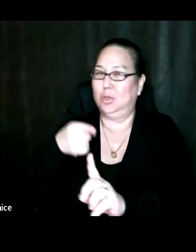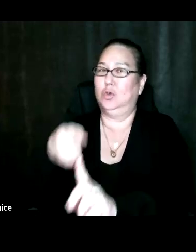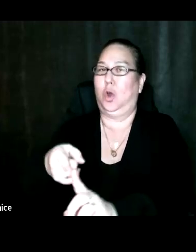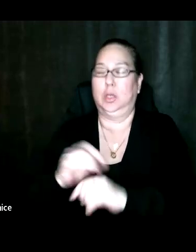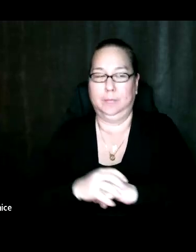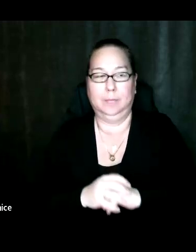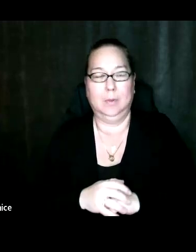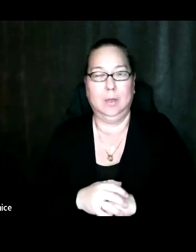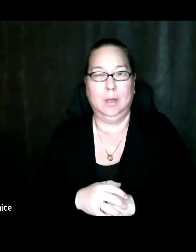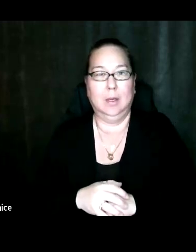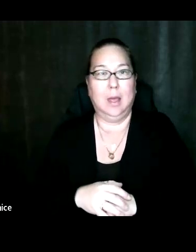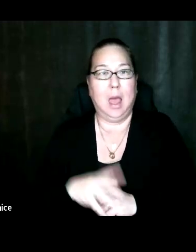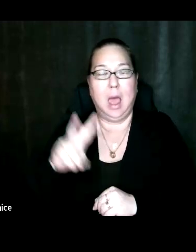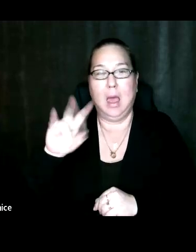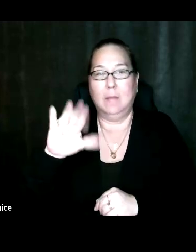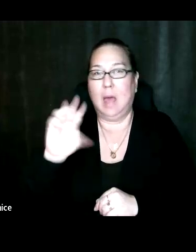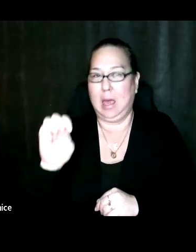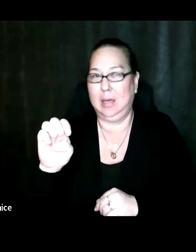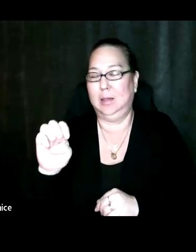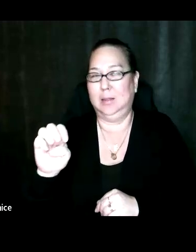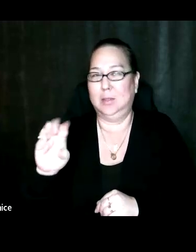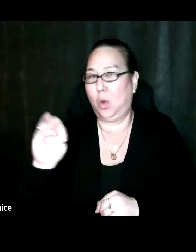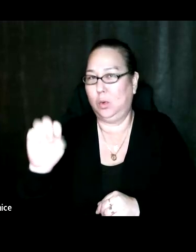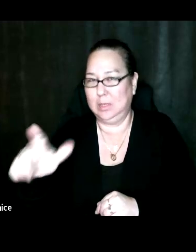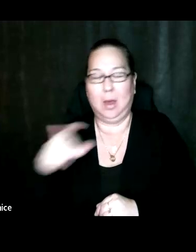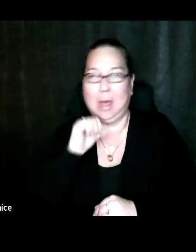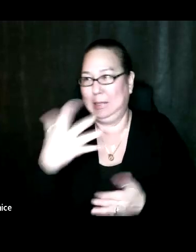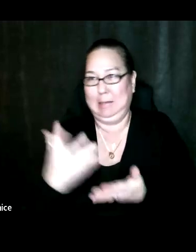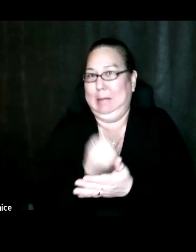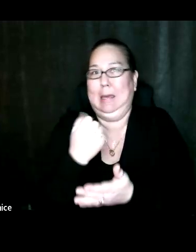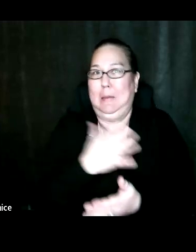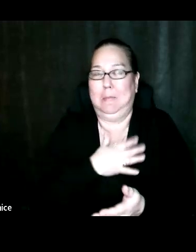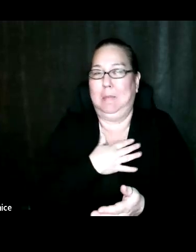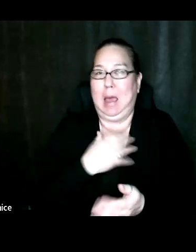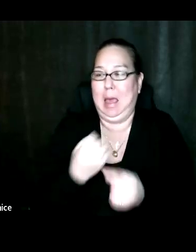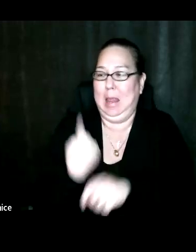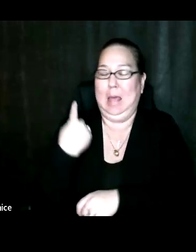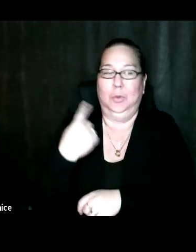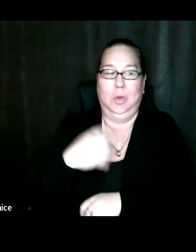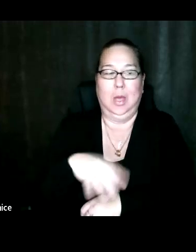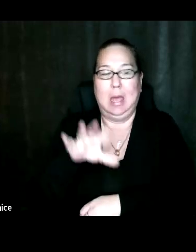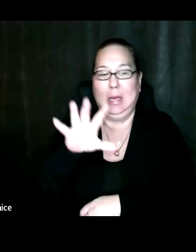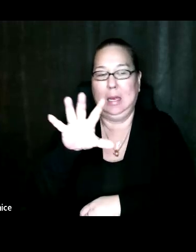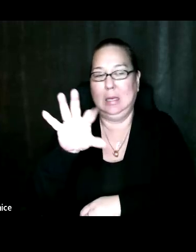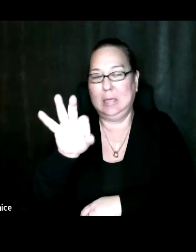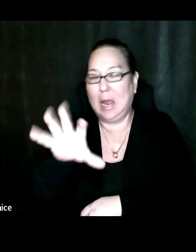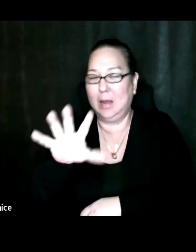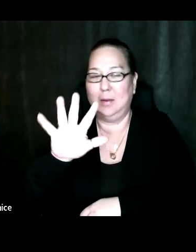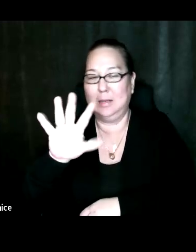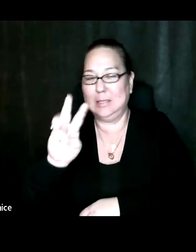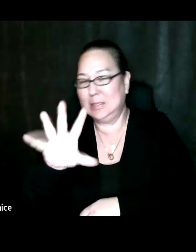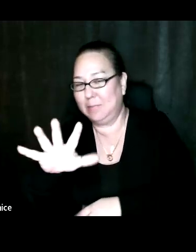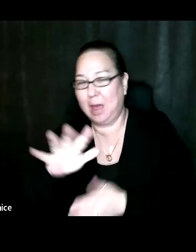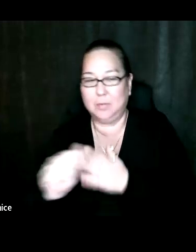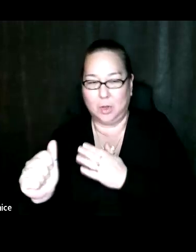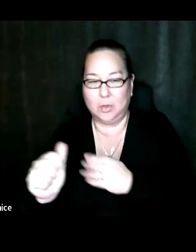Chair O'Neill, I'm sure, will make a comment about how I didn't quite hit my record from last year of $965, but I still think we were